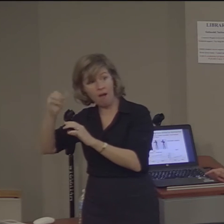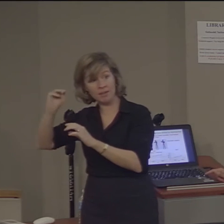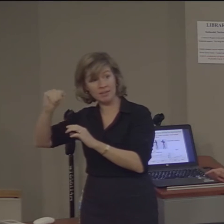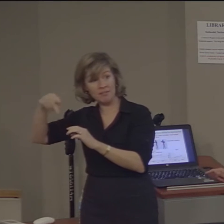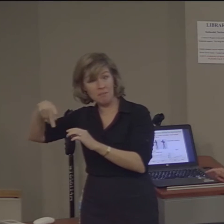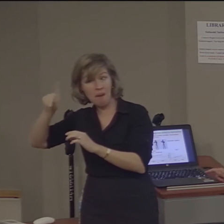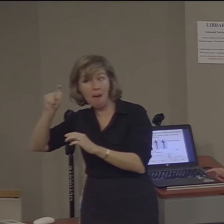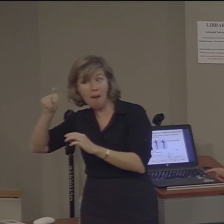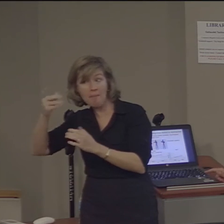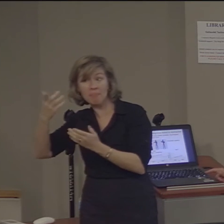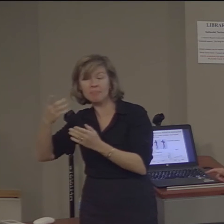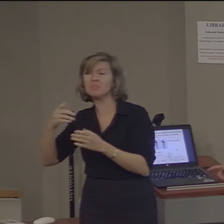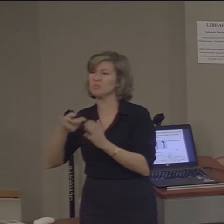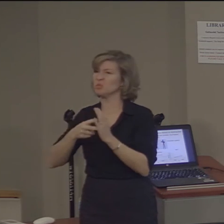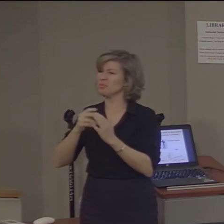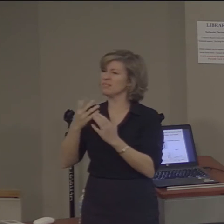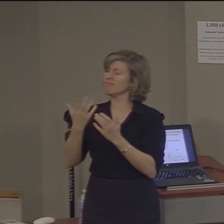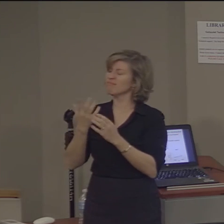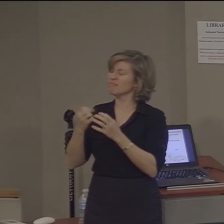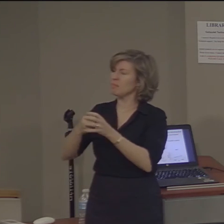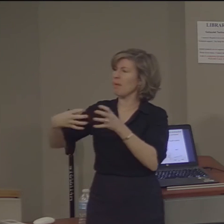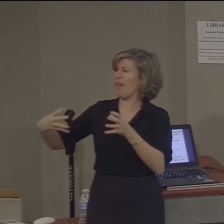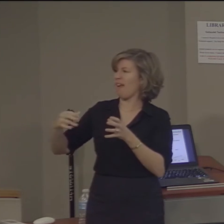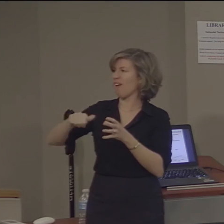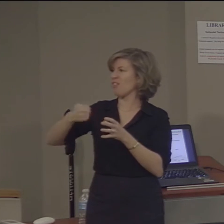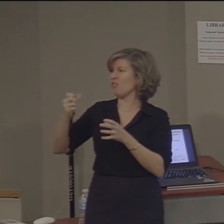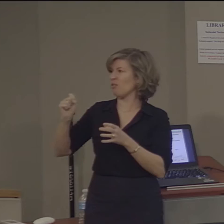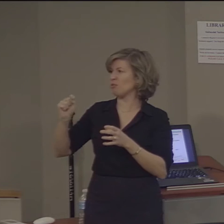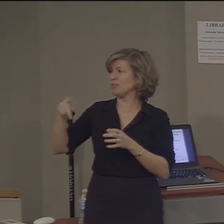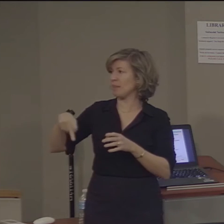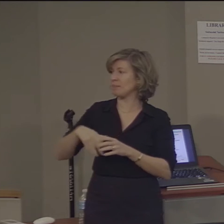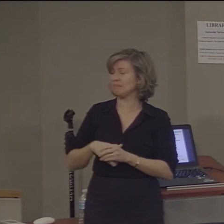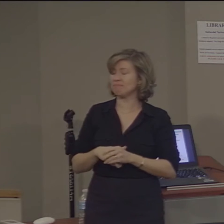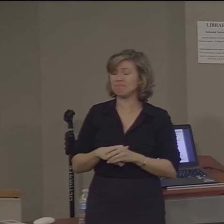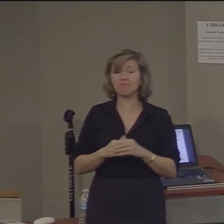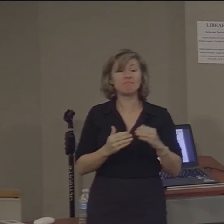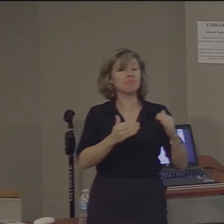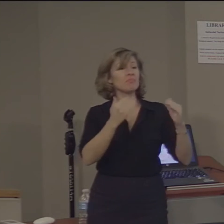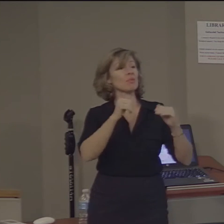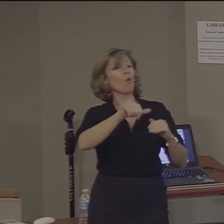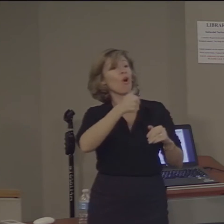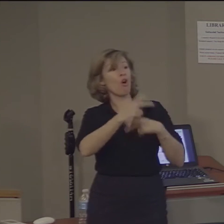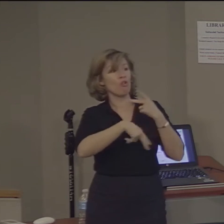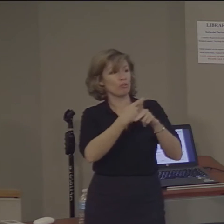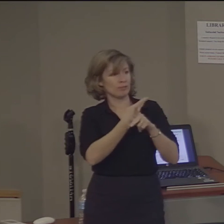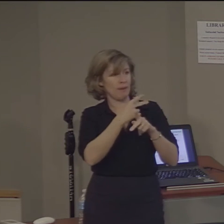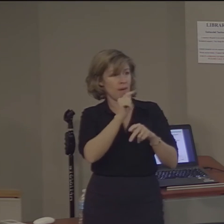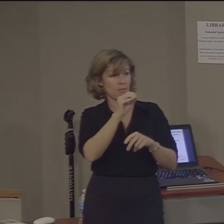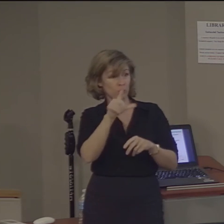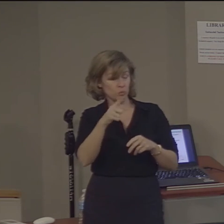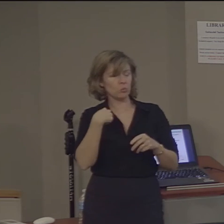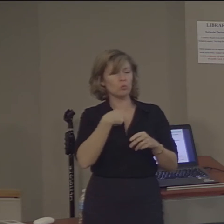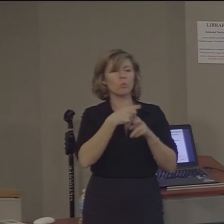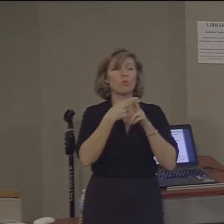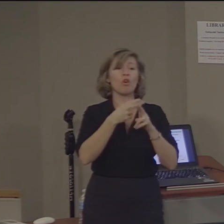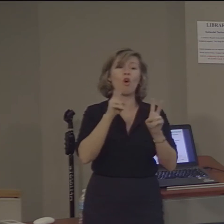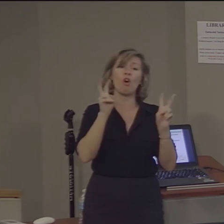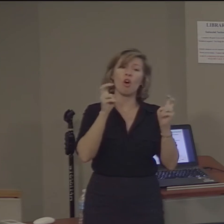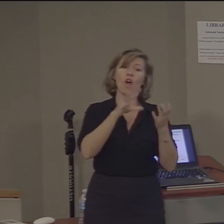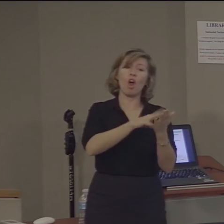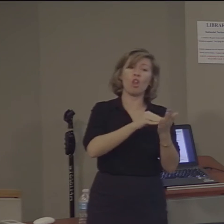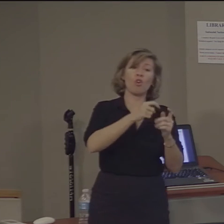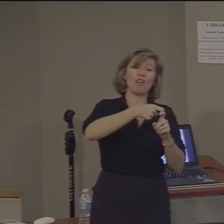step. Now, a second grouping of spatial tools that we've worked with, we call learning from action